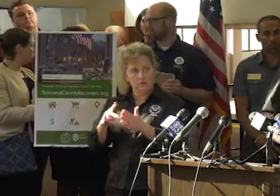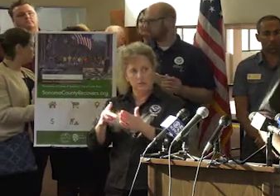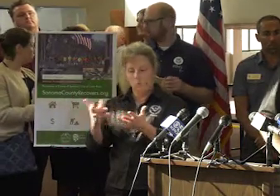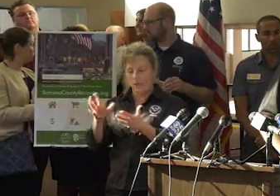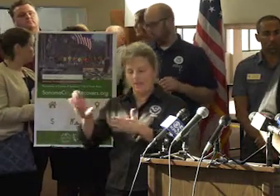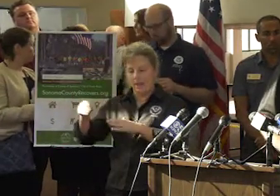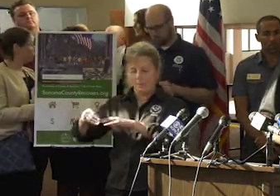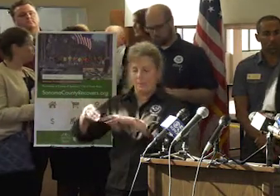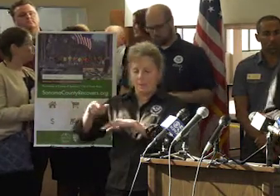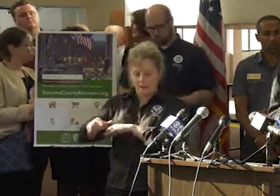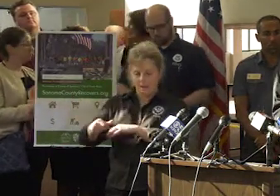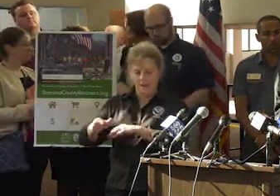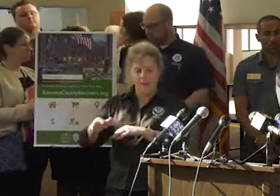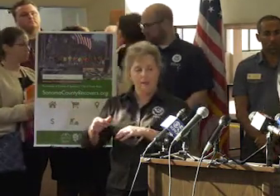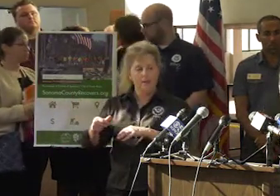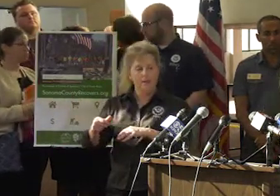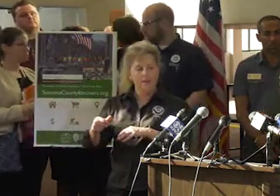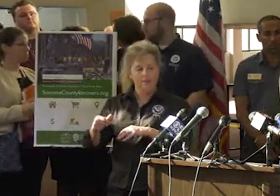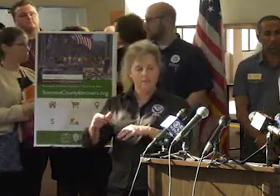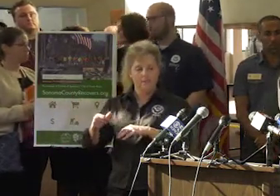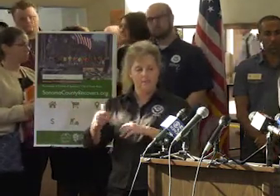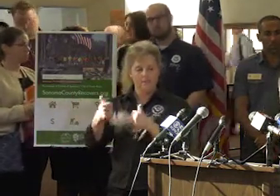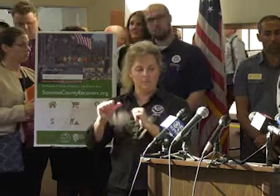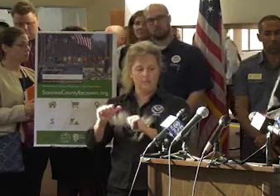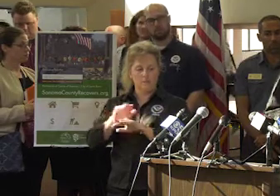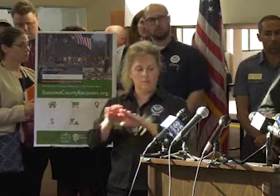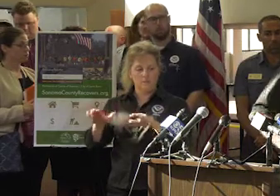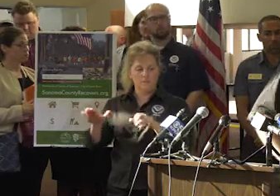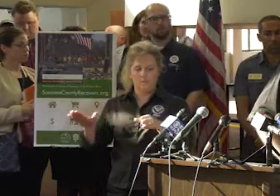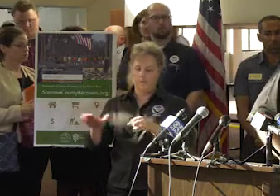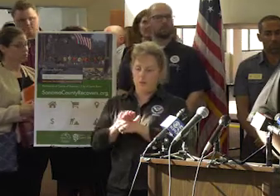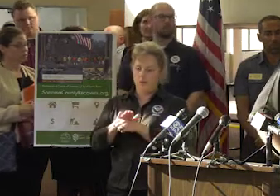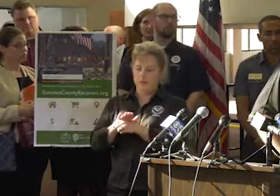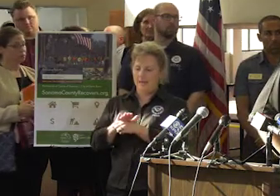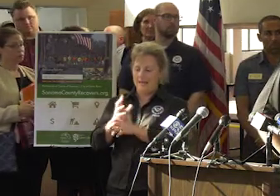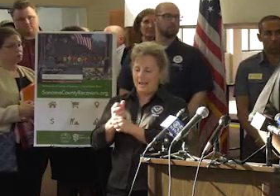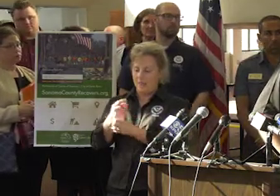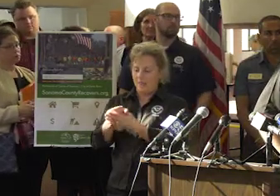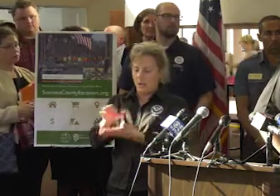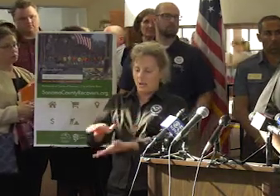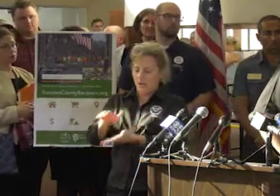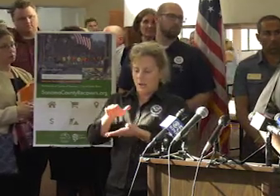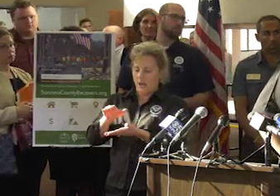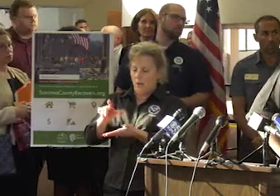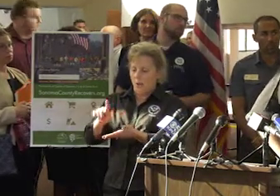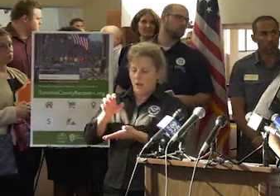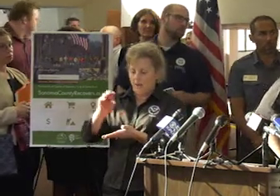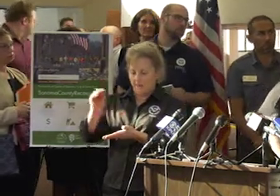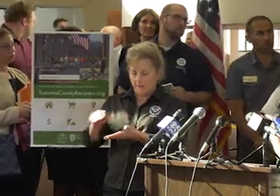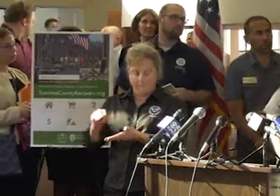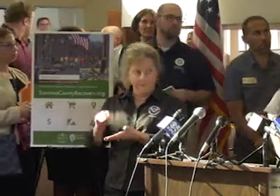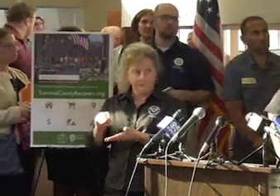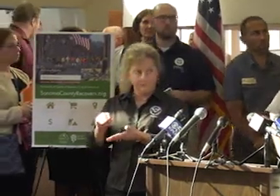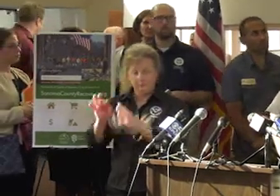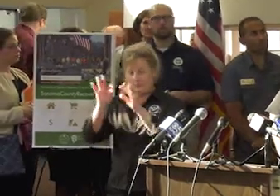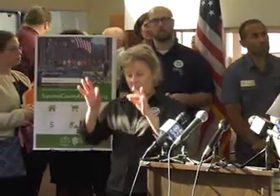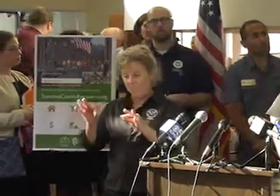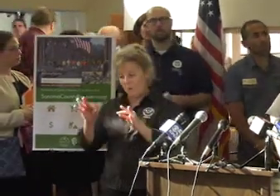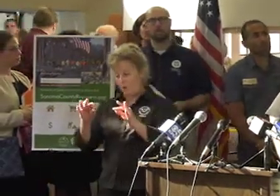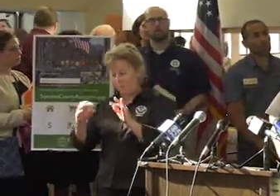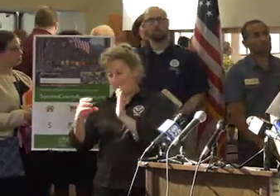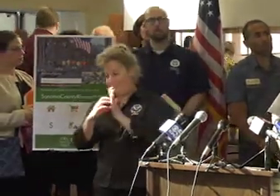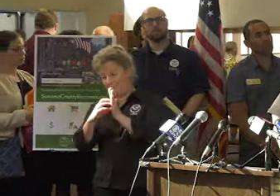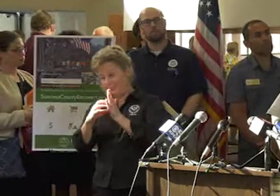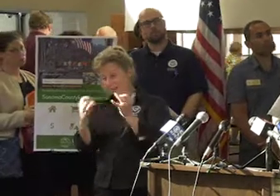available, but the effort will not be to fully recoup our costs. Well, I understand, but the way the form reads right now is